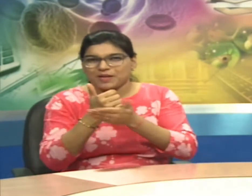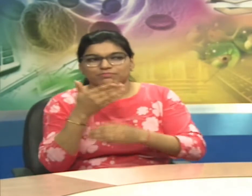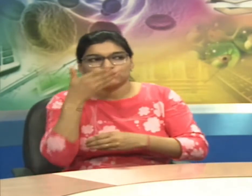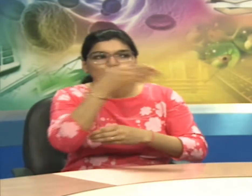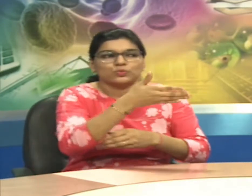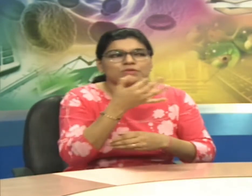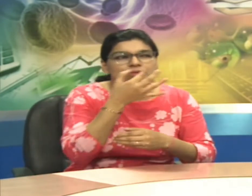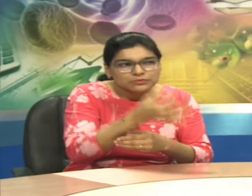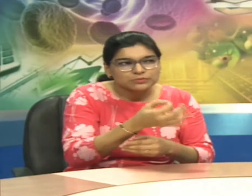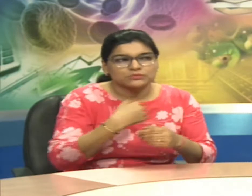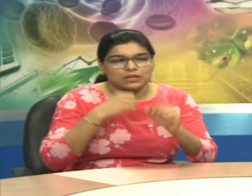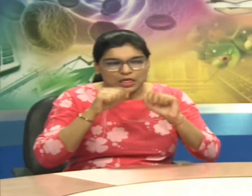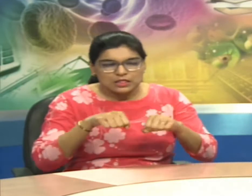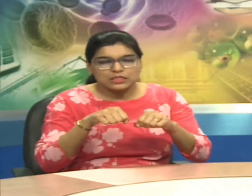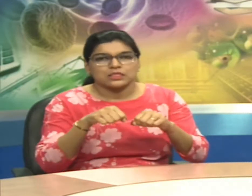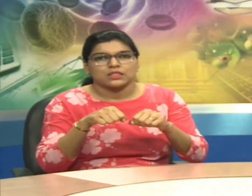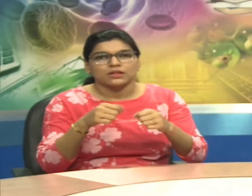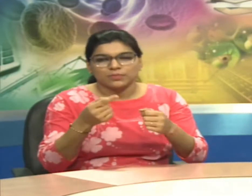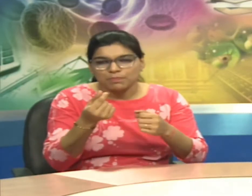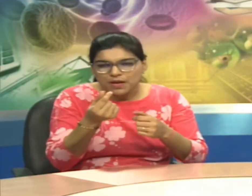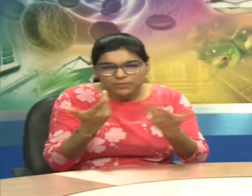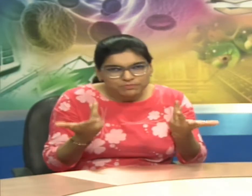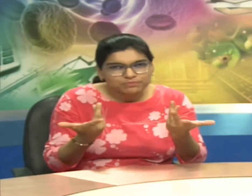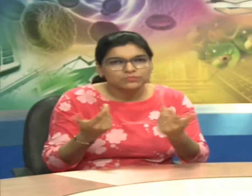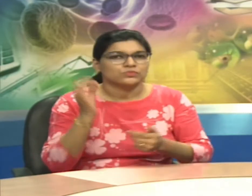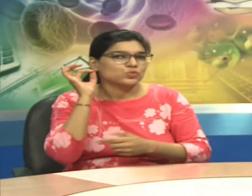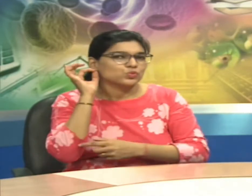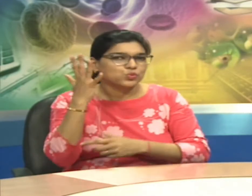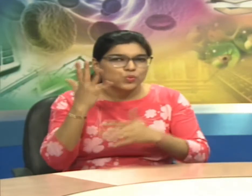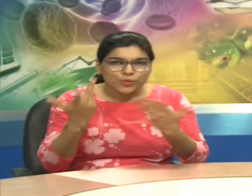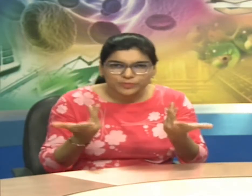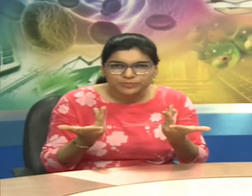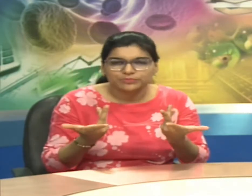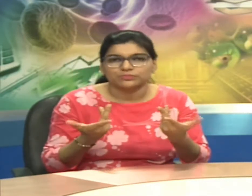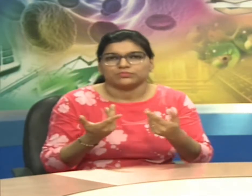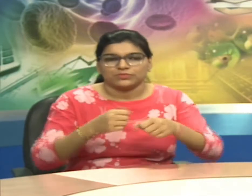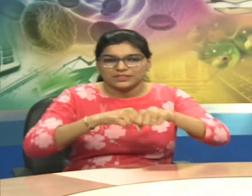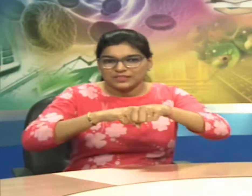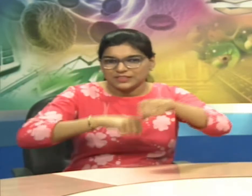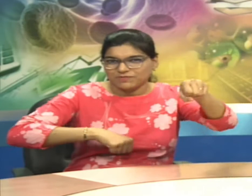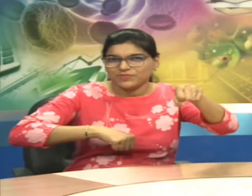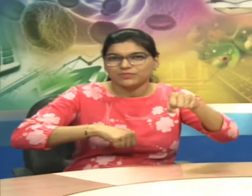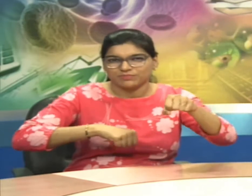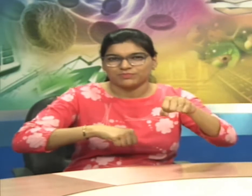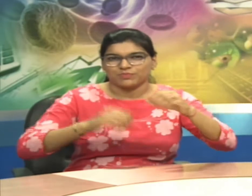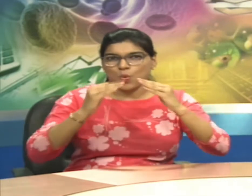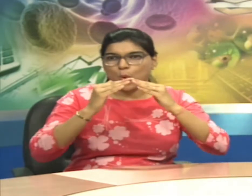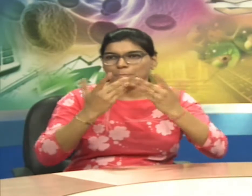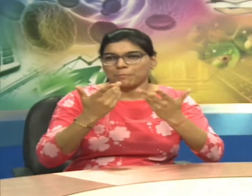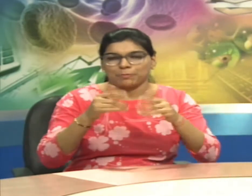our home, maybe there are chances it get stolen. So,